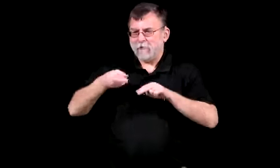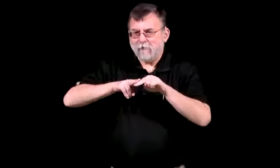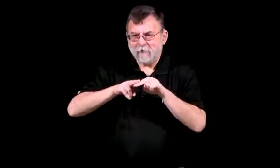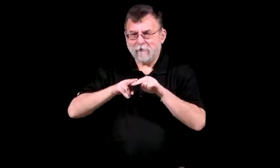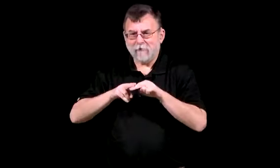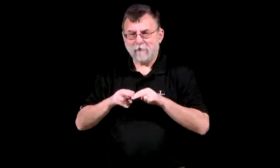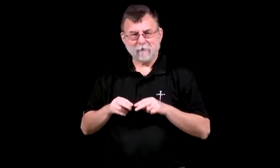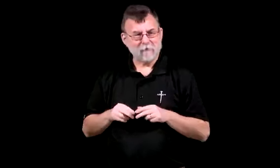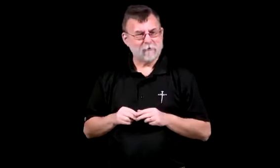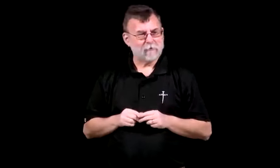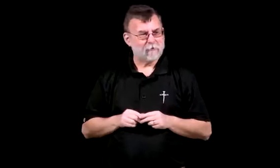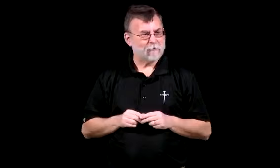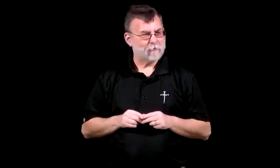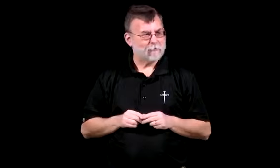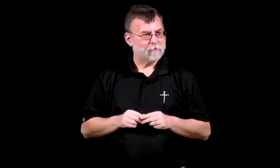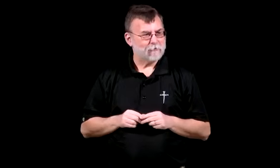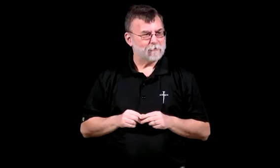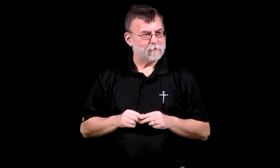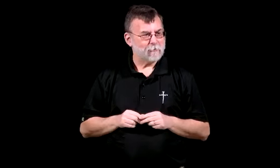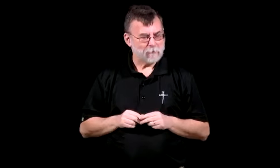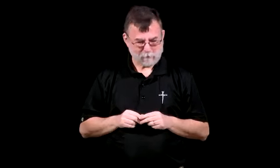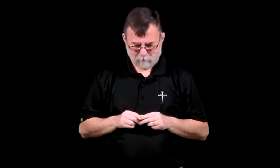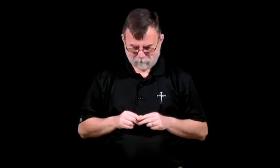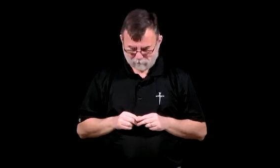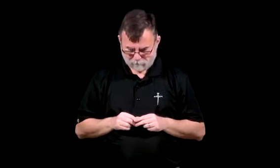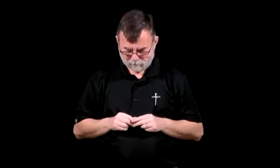Because God is for us and has increased his family.